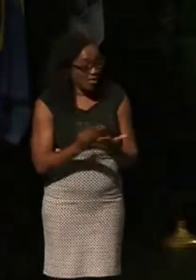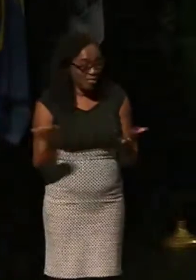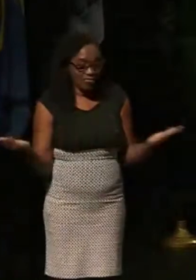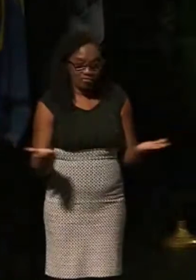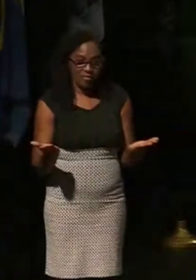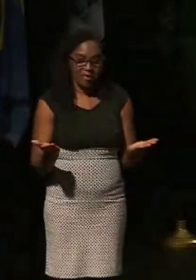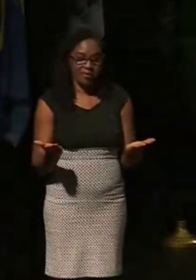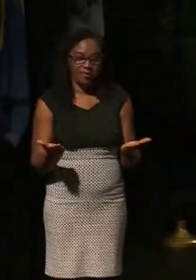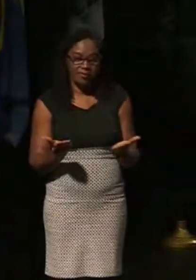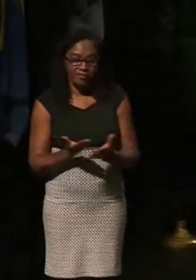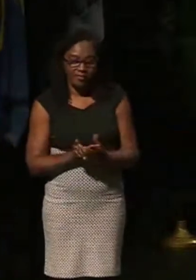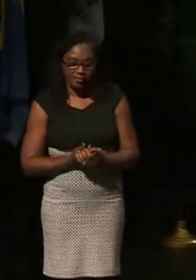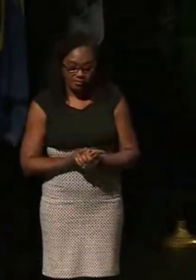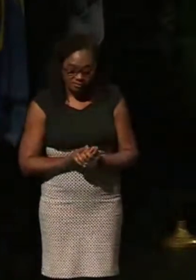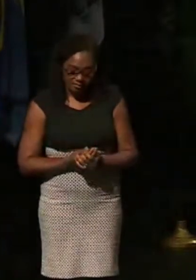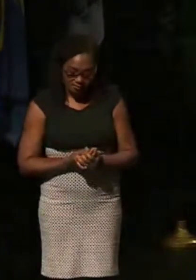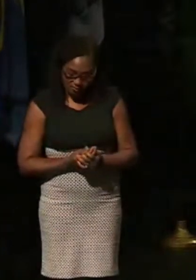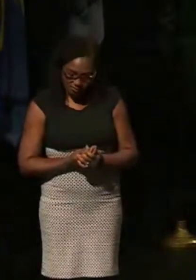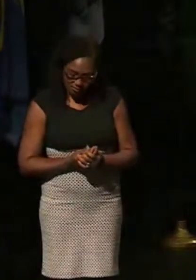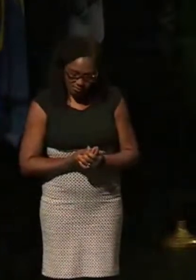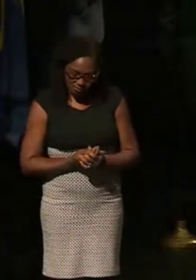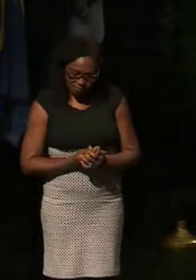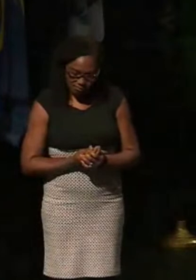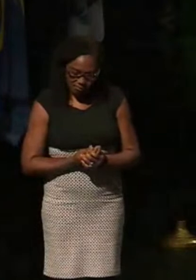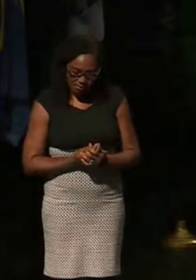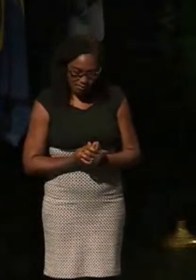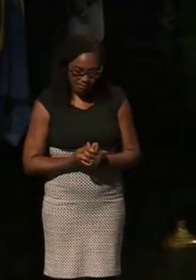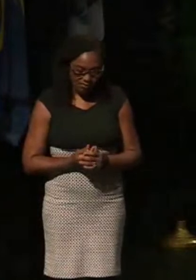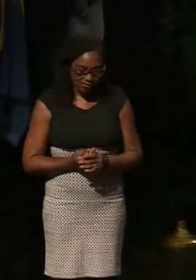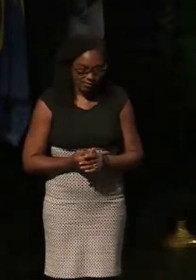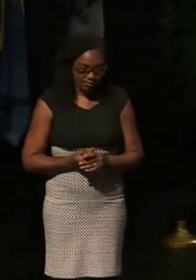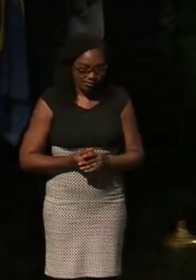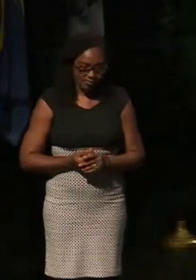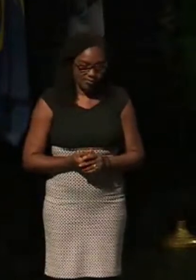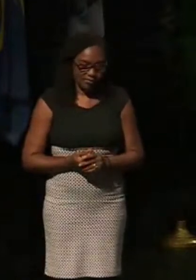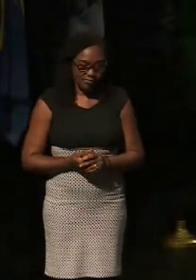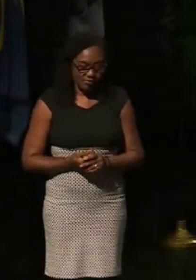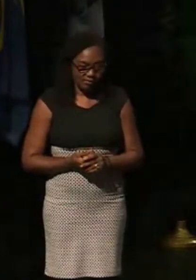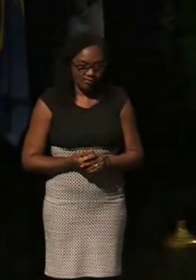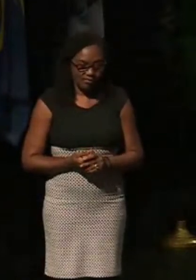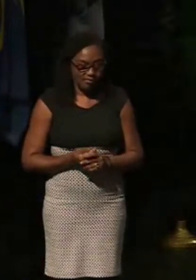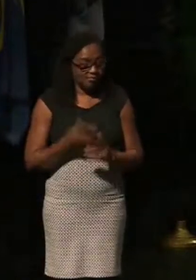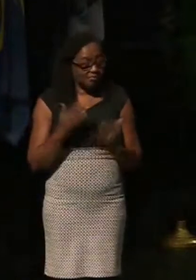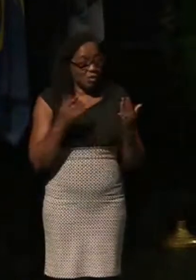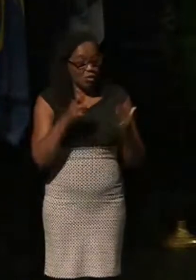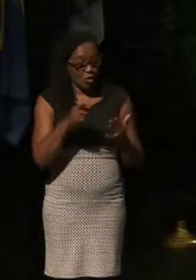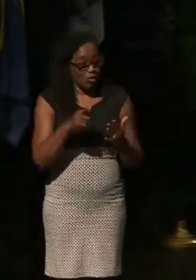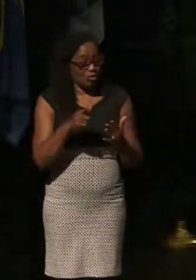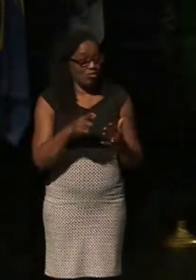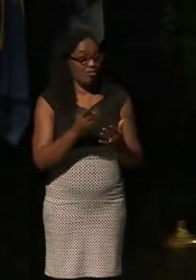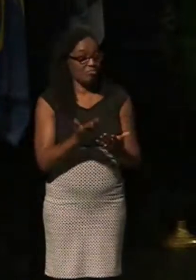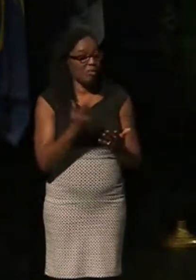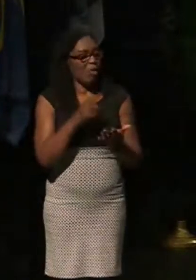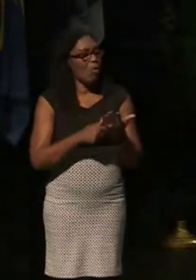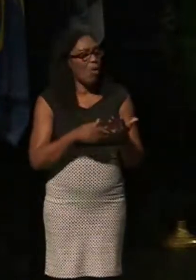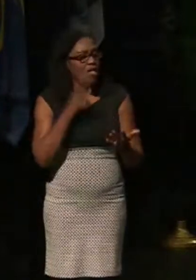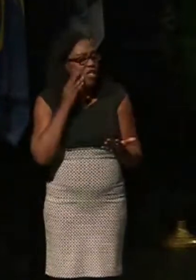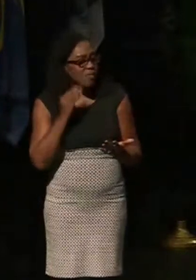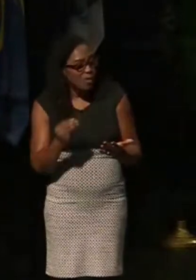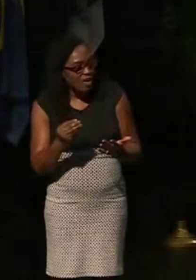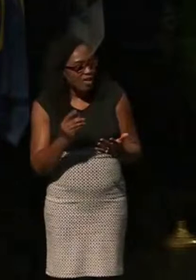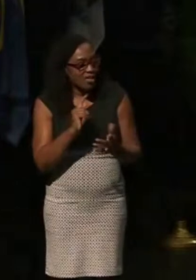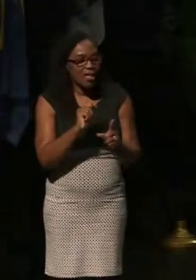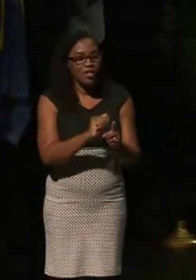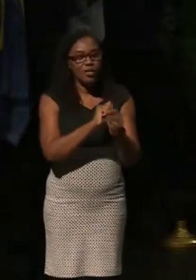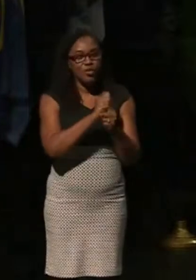tradition whereby through their work, they have become ardent proponents of transformational progress and staunch supporters